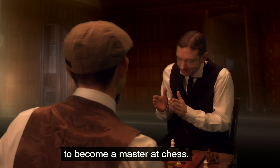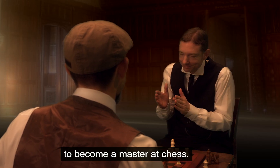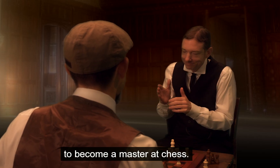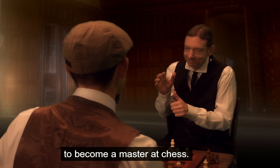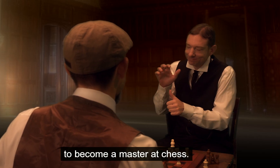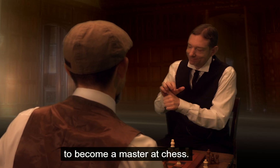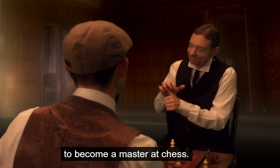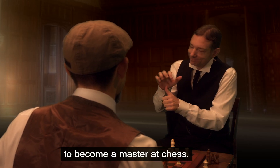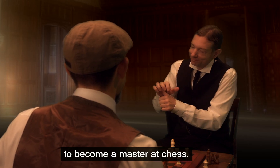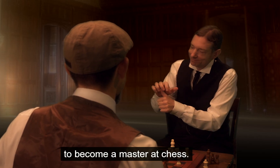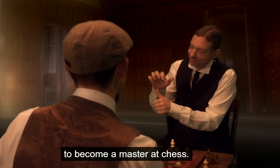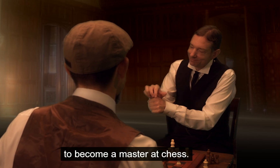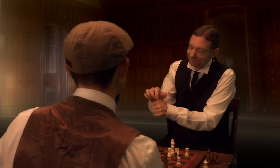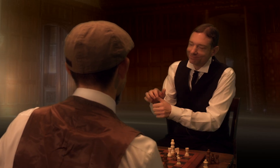to become a master at chess.